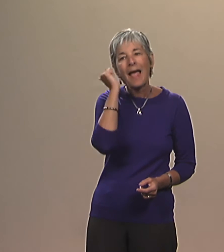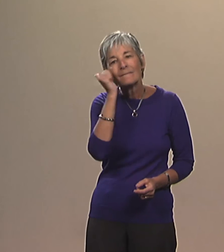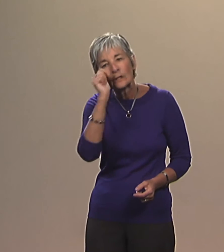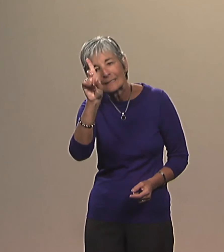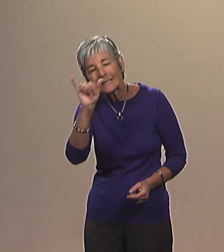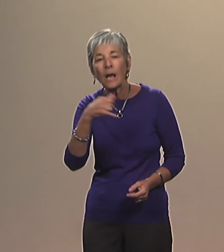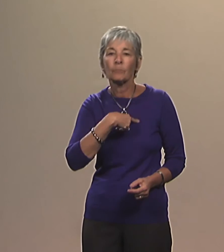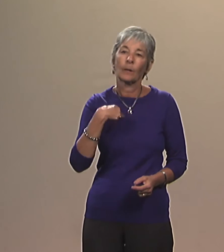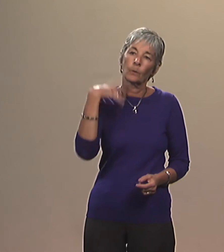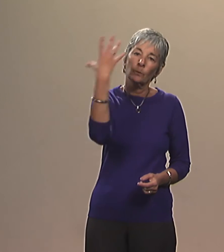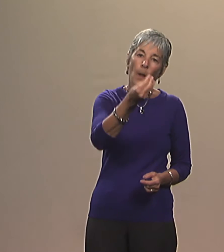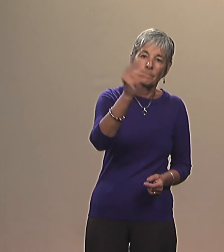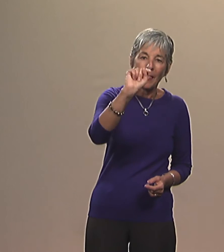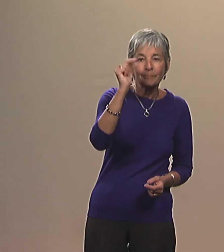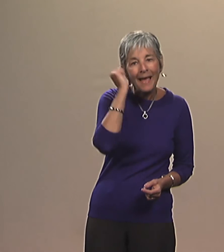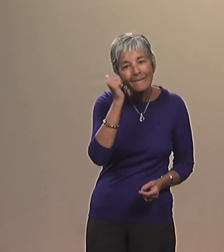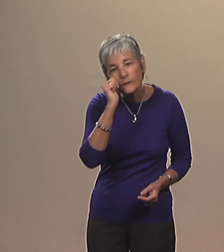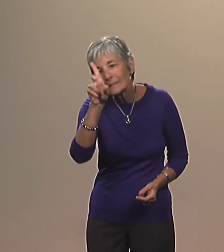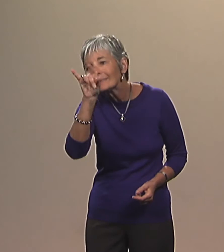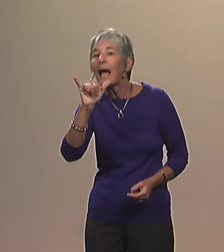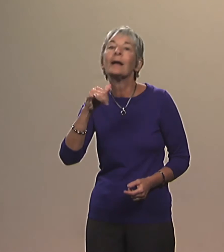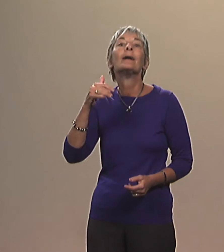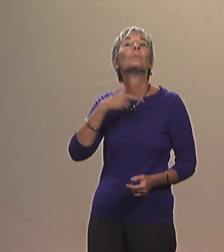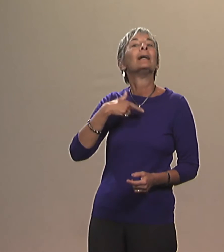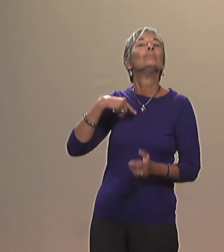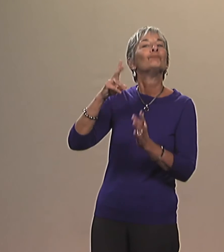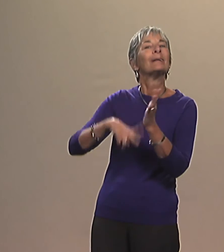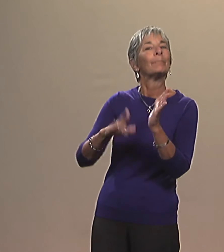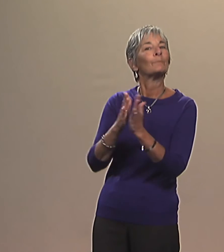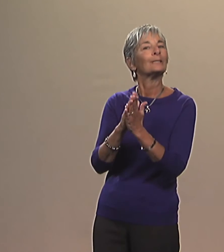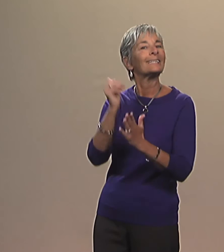every day, we go to the bathroom every day, we read books every day.